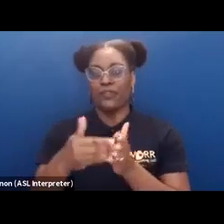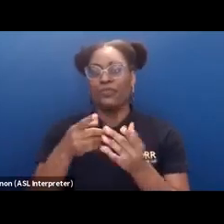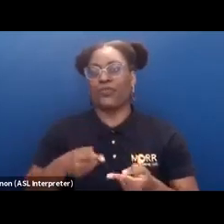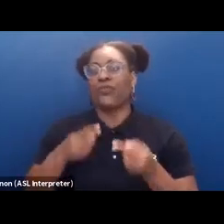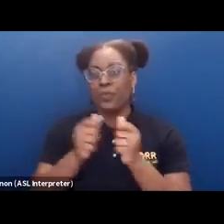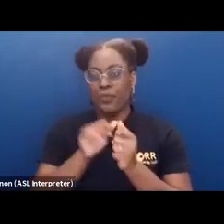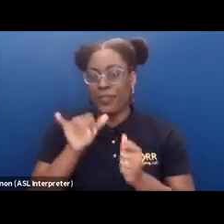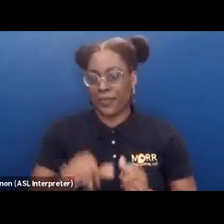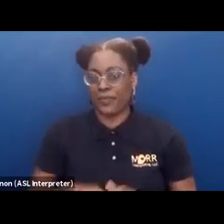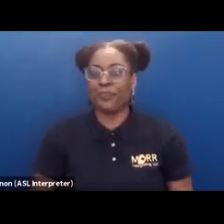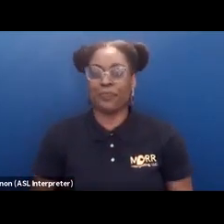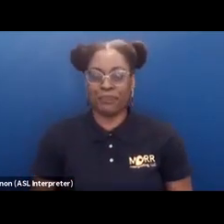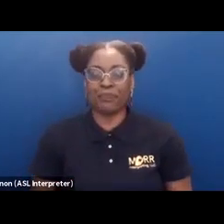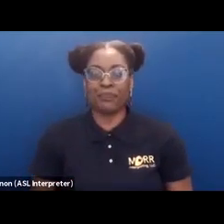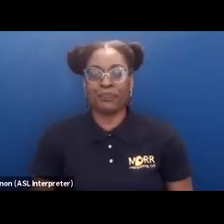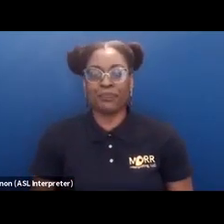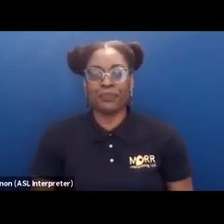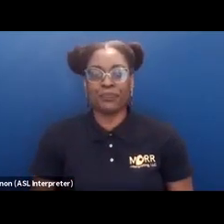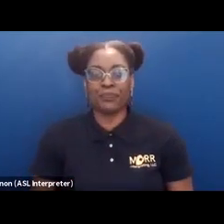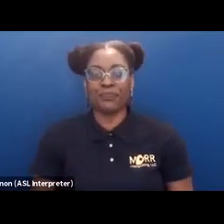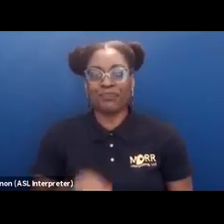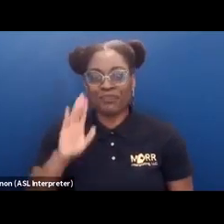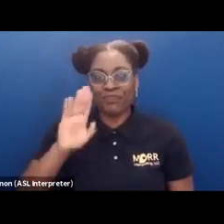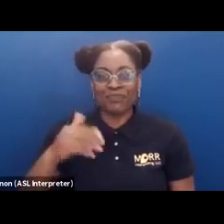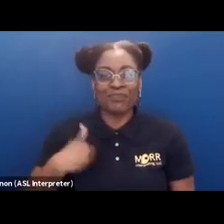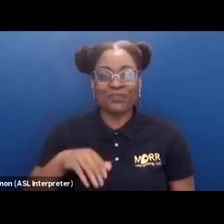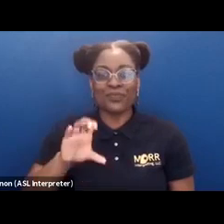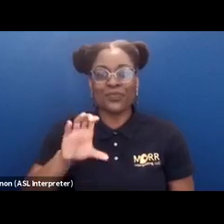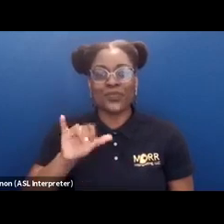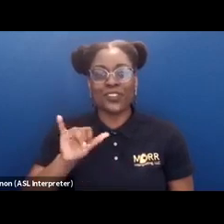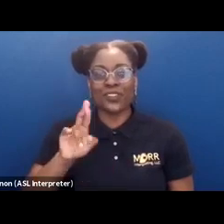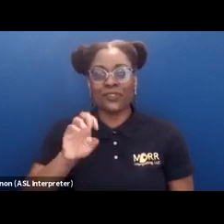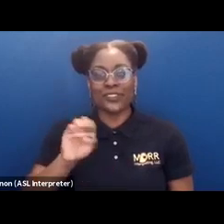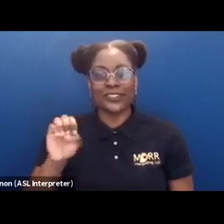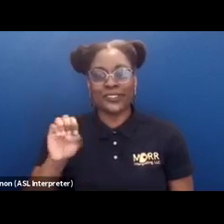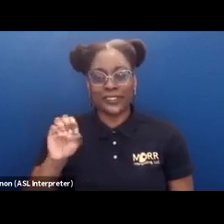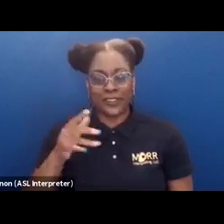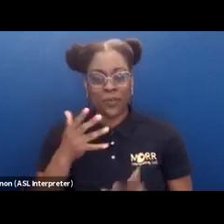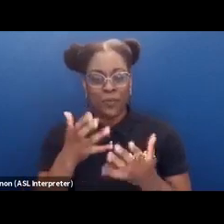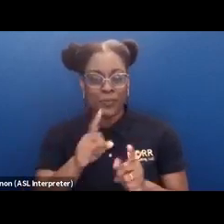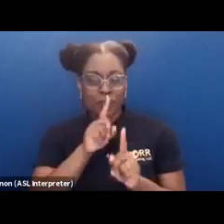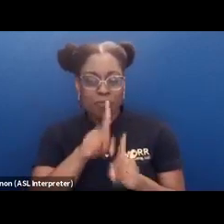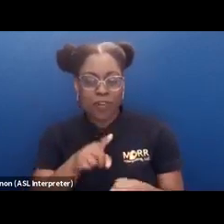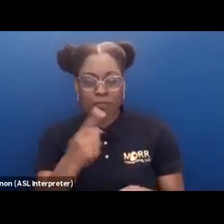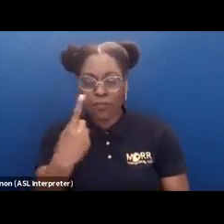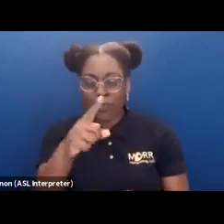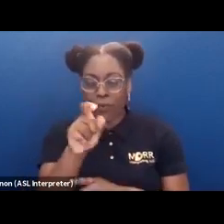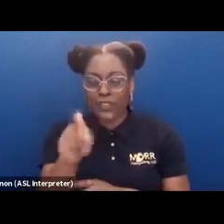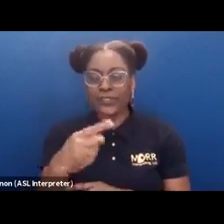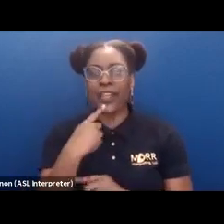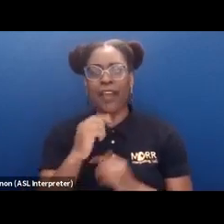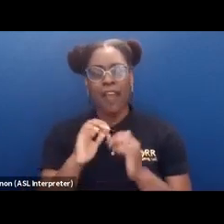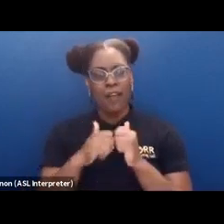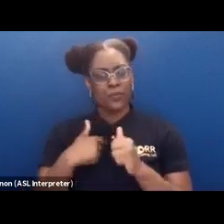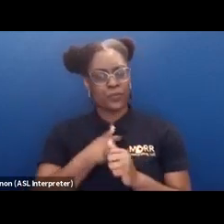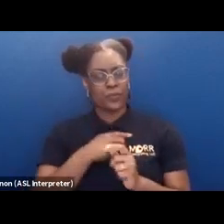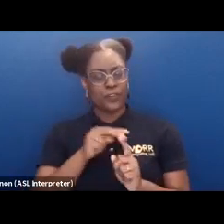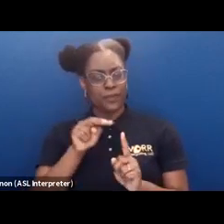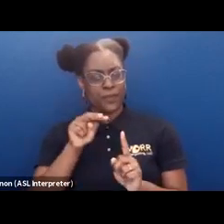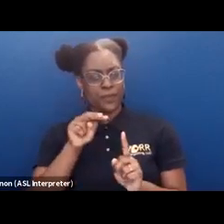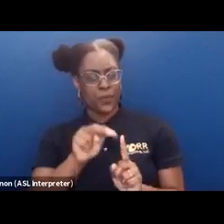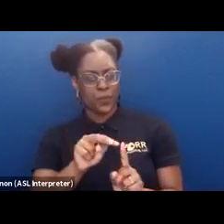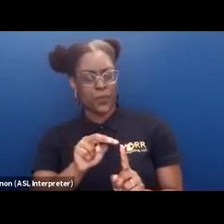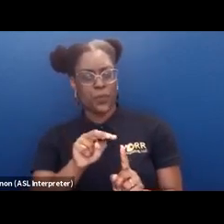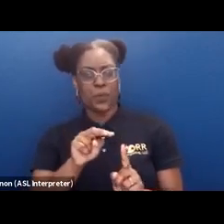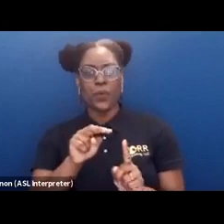This is Cyree. I am gonna just speak to the question, how do you view the perception of disability within